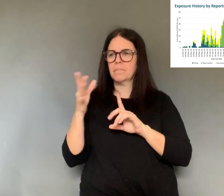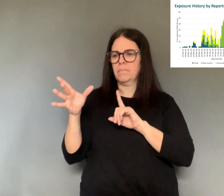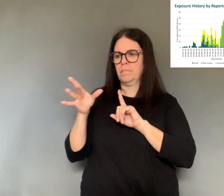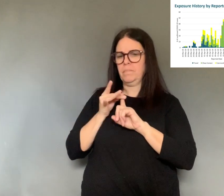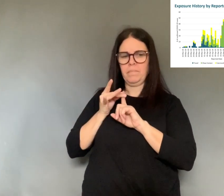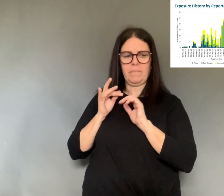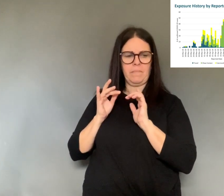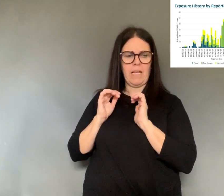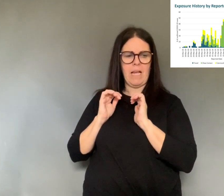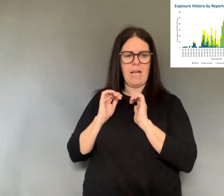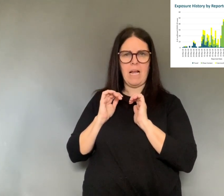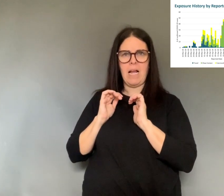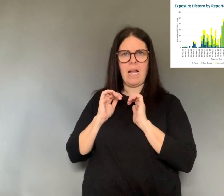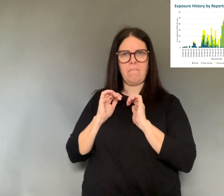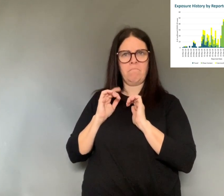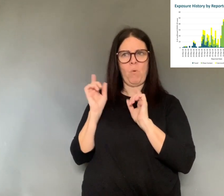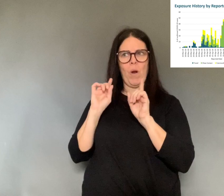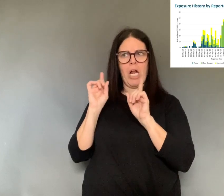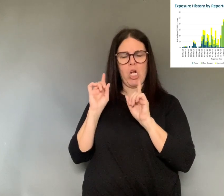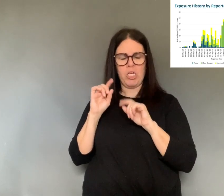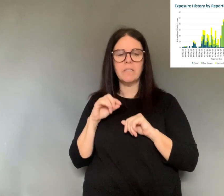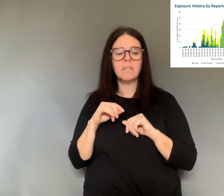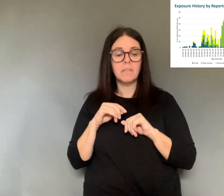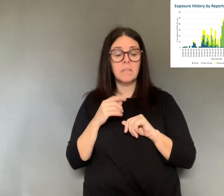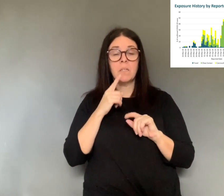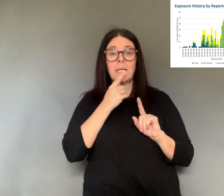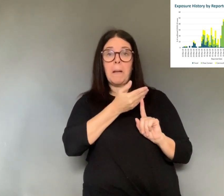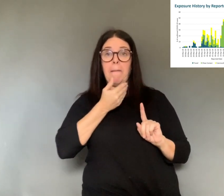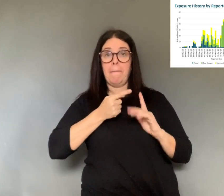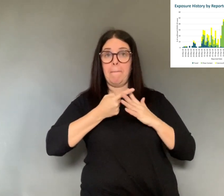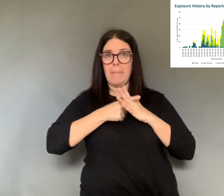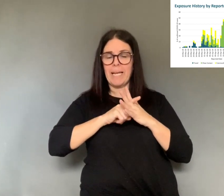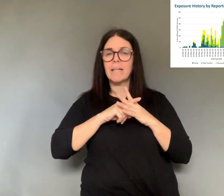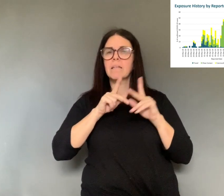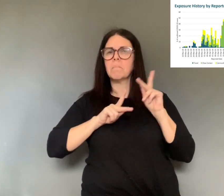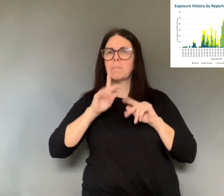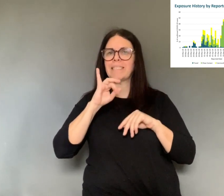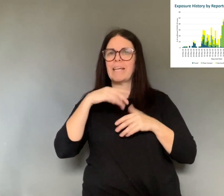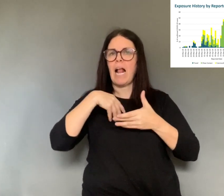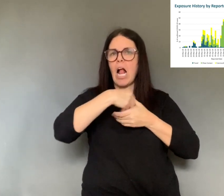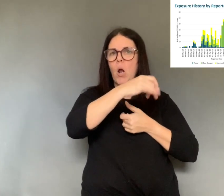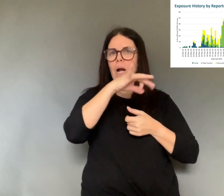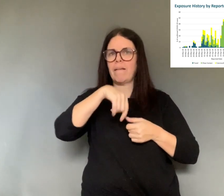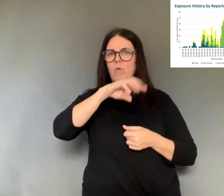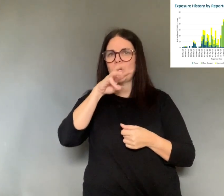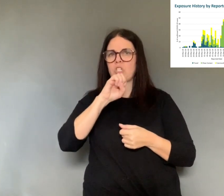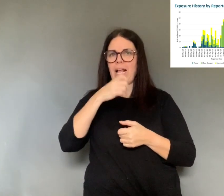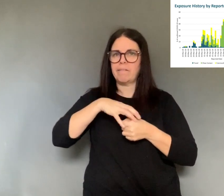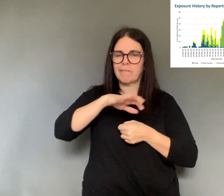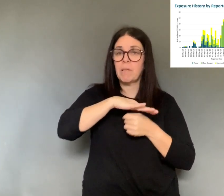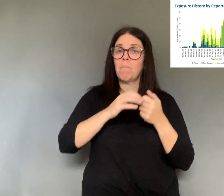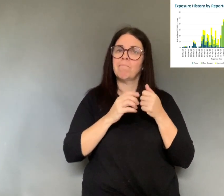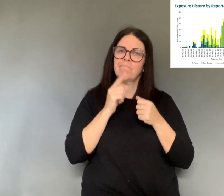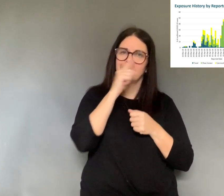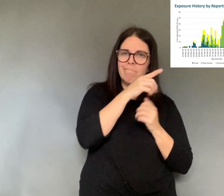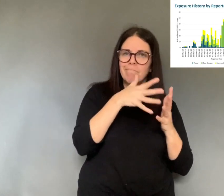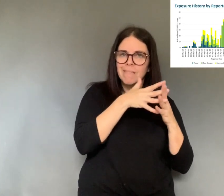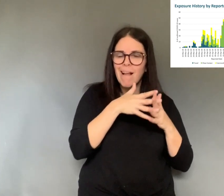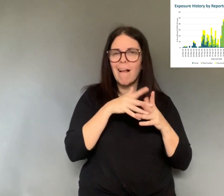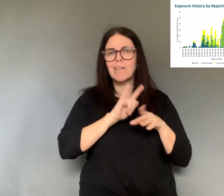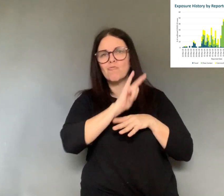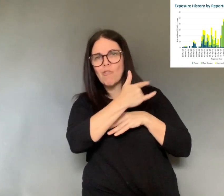between close contact, and in the middle, we saw more community transmission. We are seeing a decrease in the